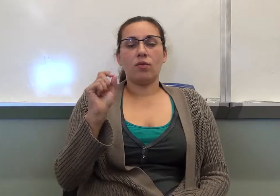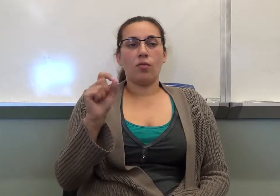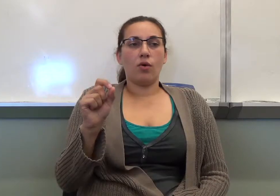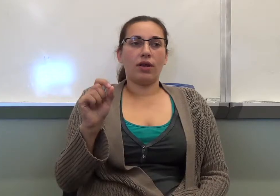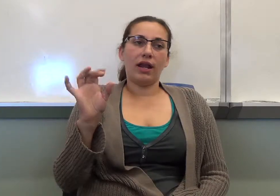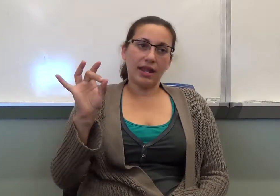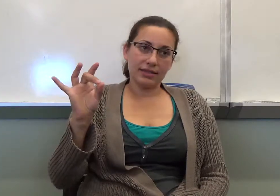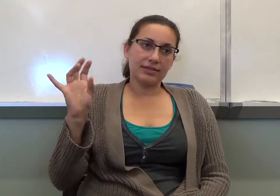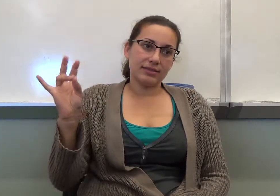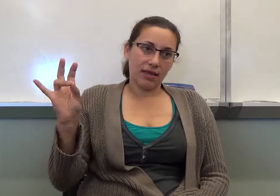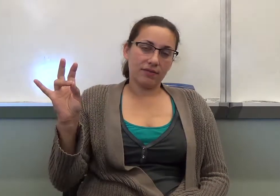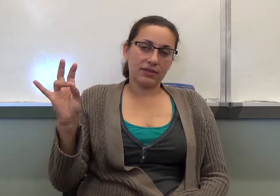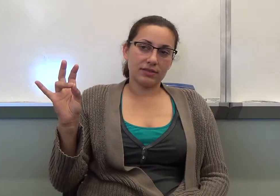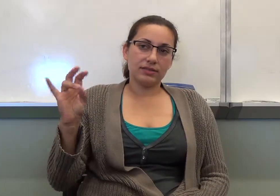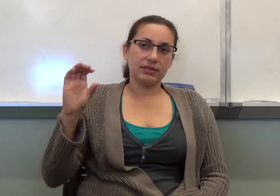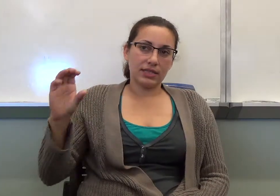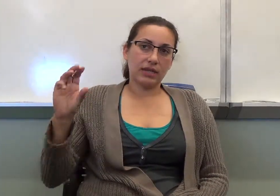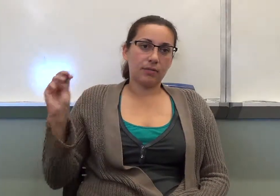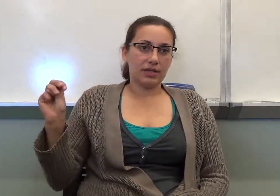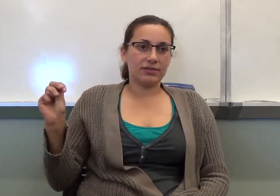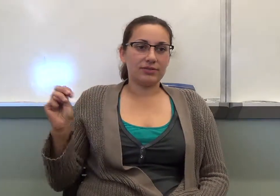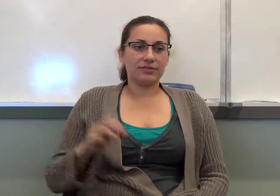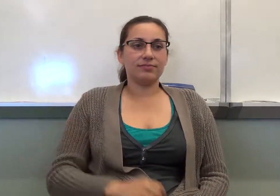45.87 centimeters.